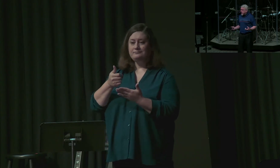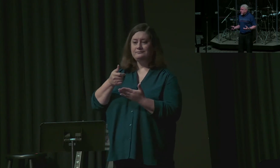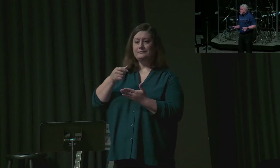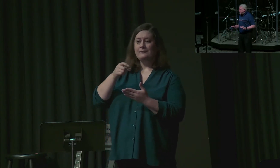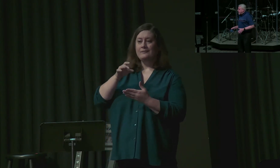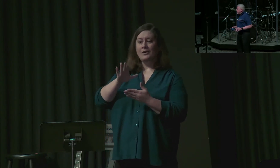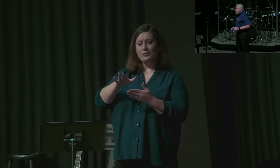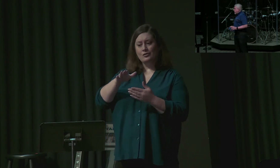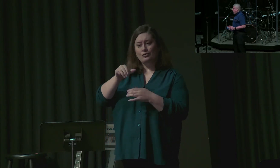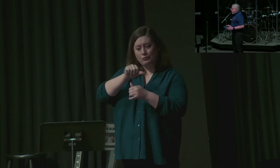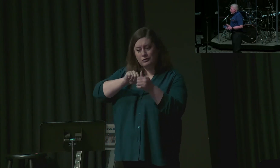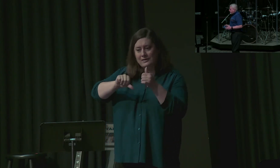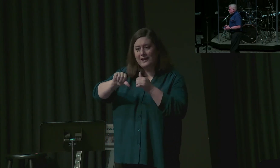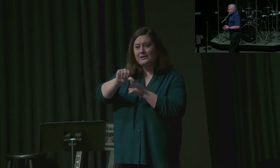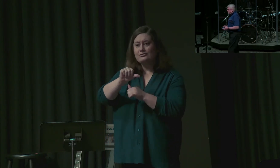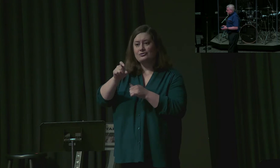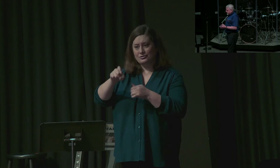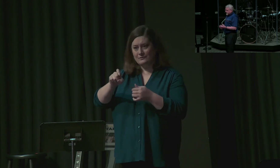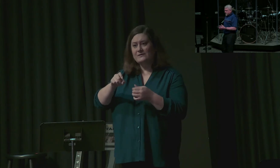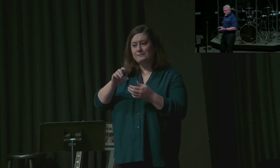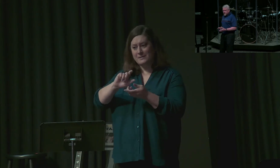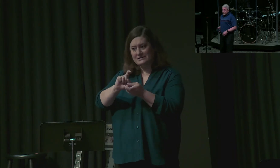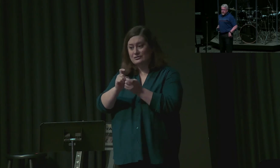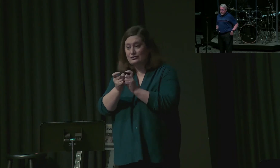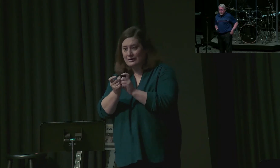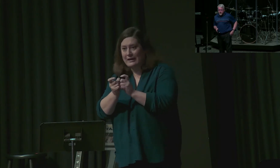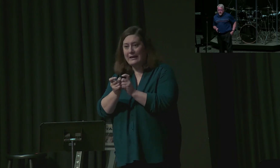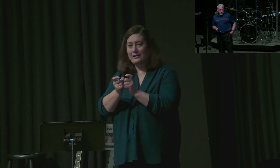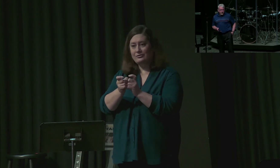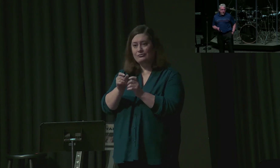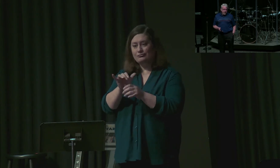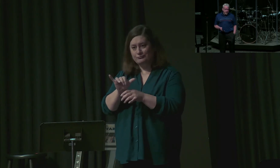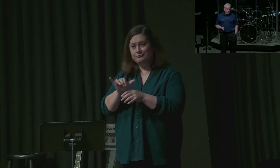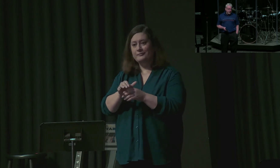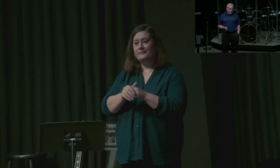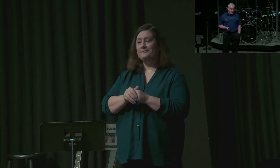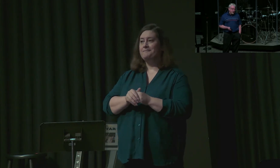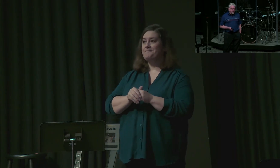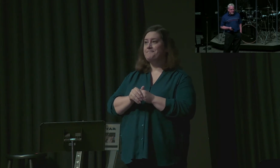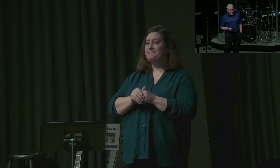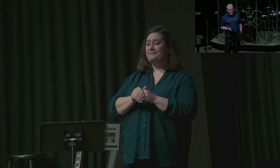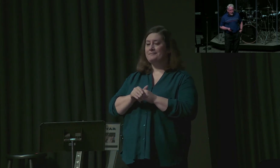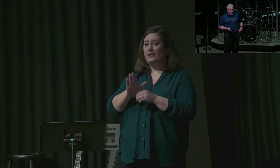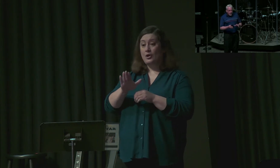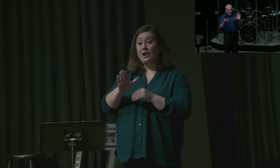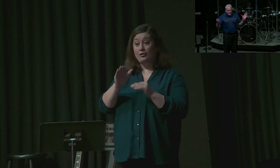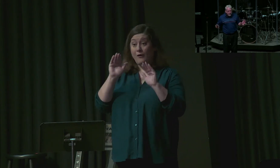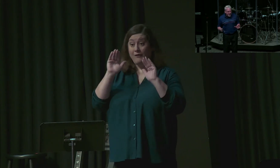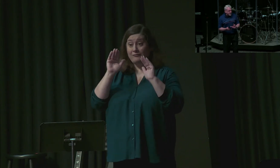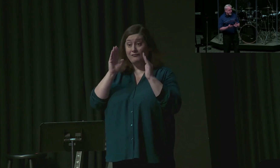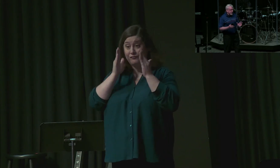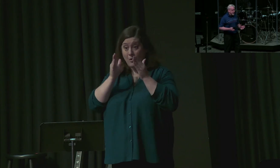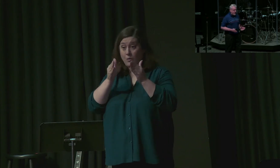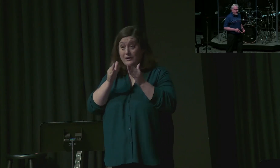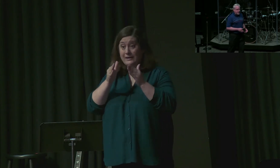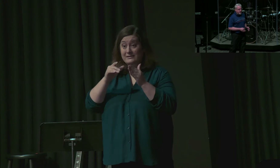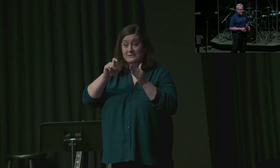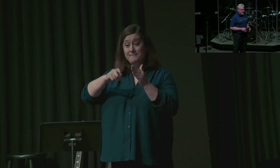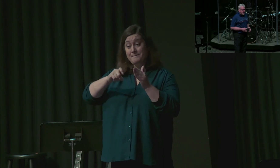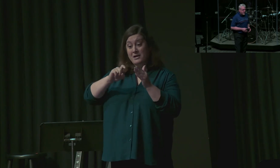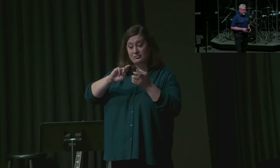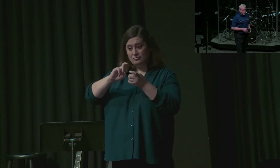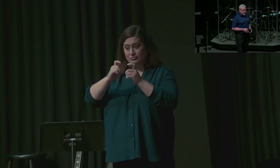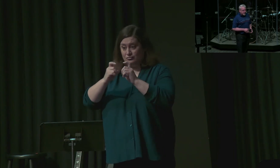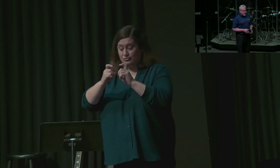relationships ends up being, well, just self-focused. But we have ways of masking it and hiding